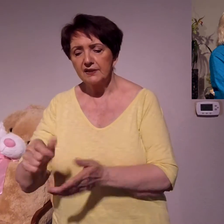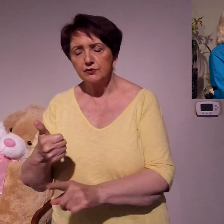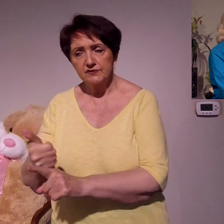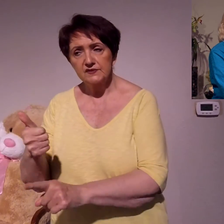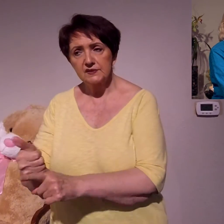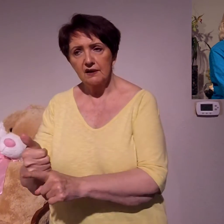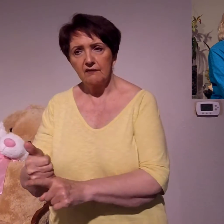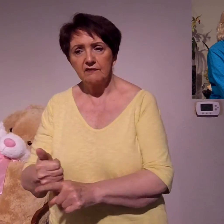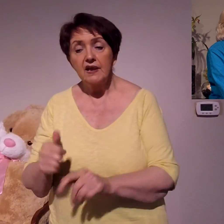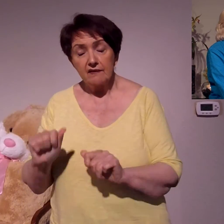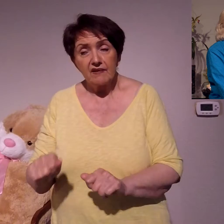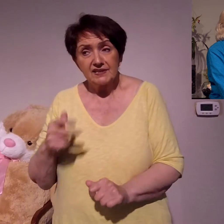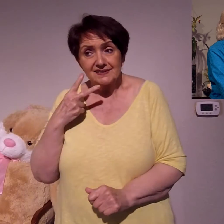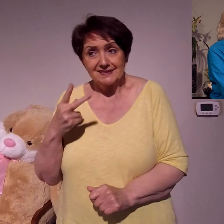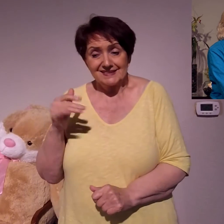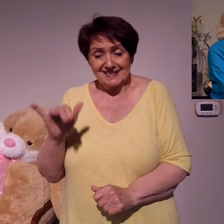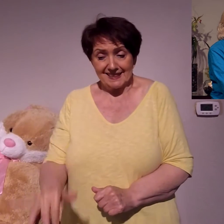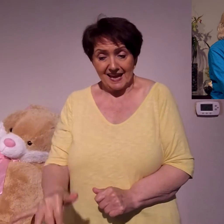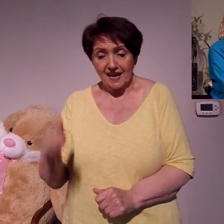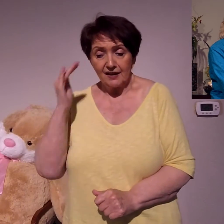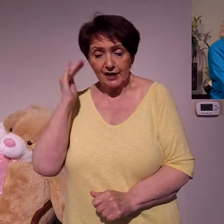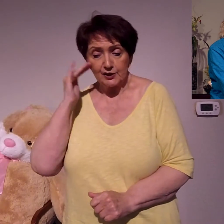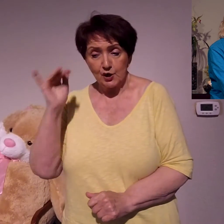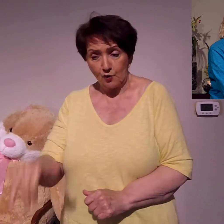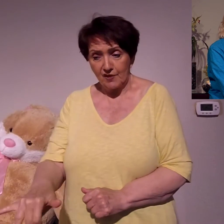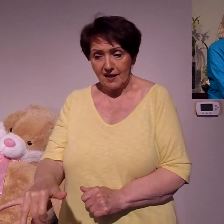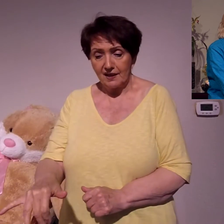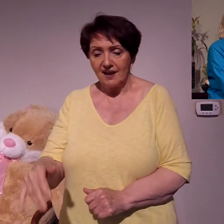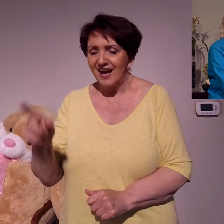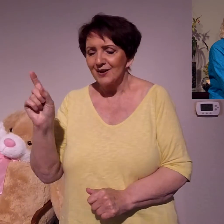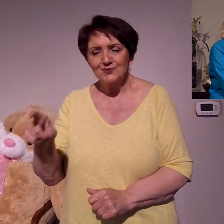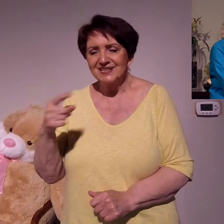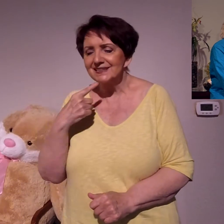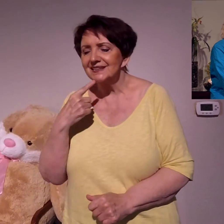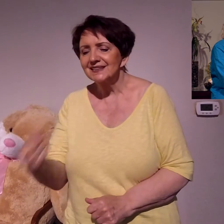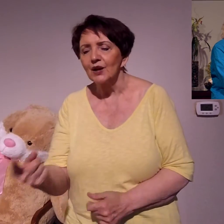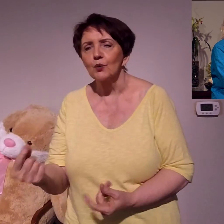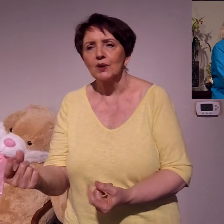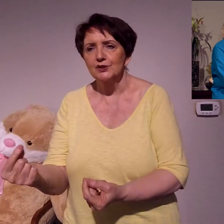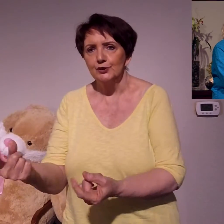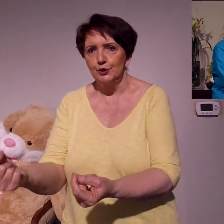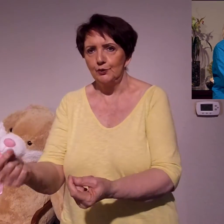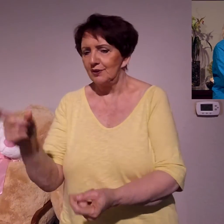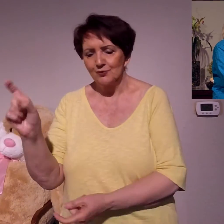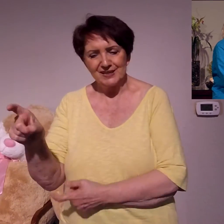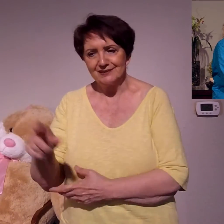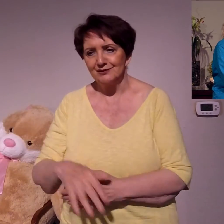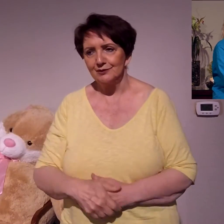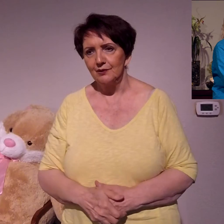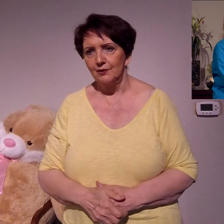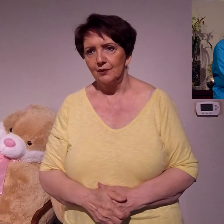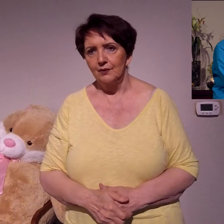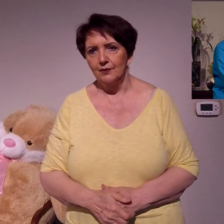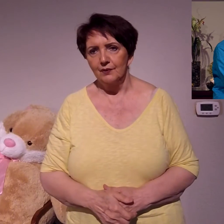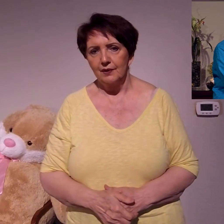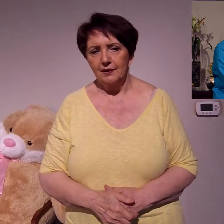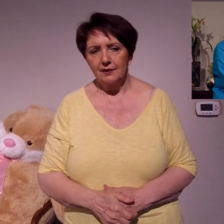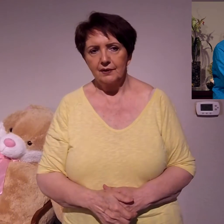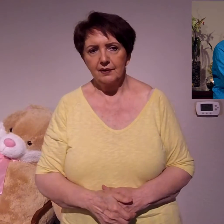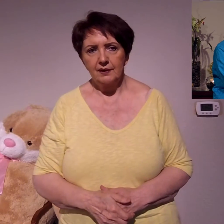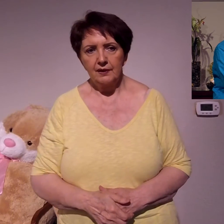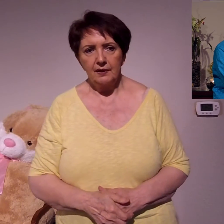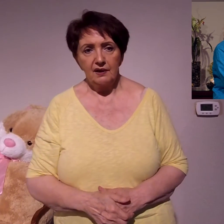yeah. Well, and these are the things that we learn how to do in our personal relationships, right? And it starts with actually seeing the truth of the other person.